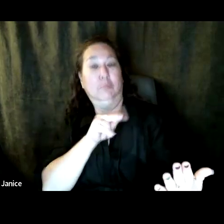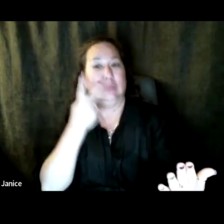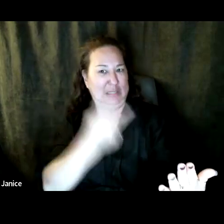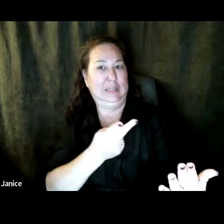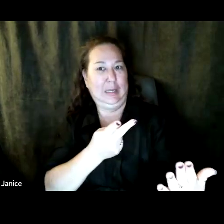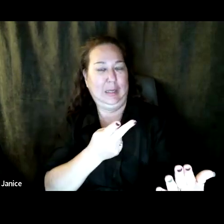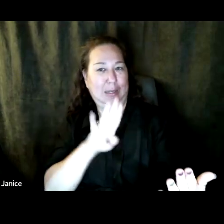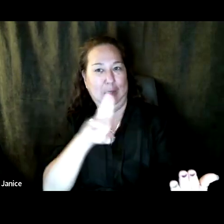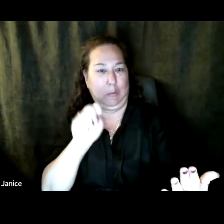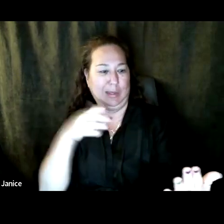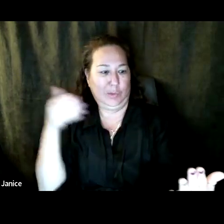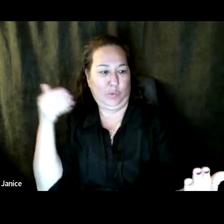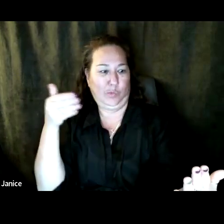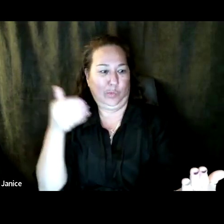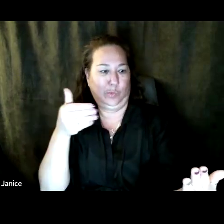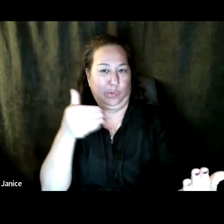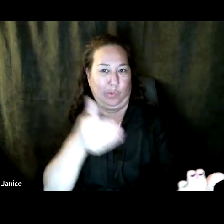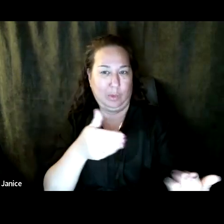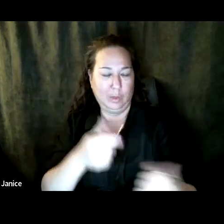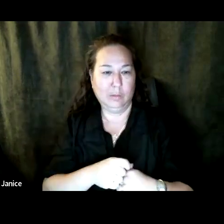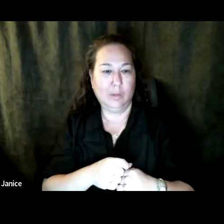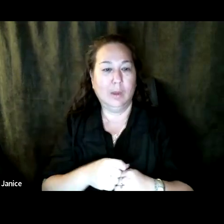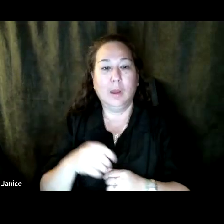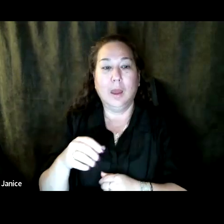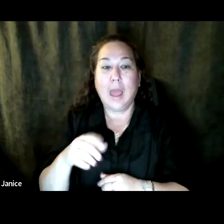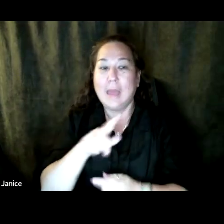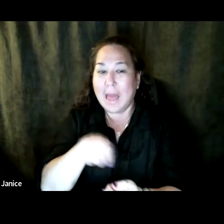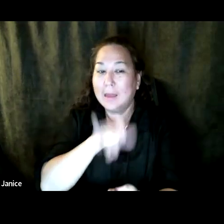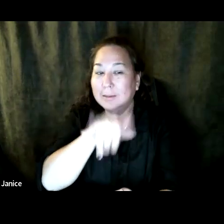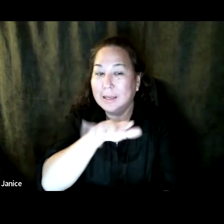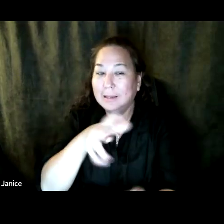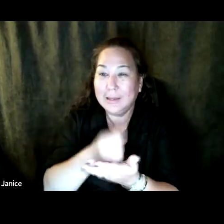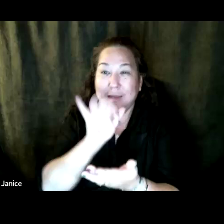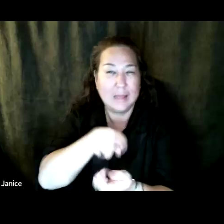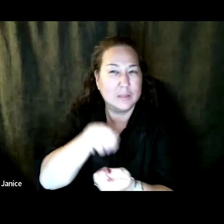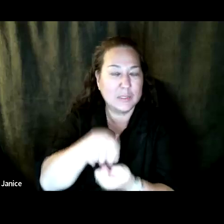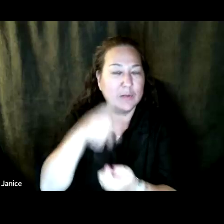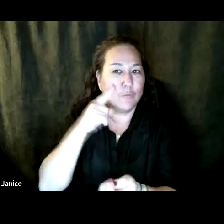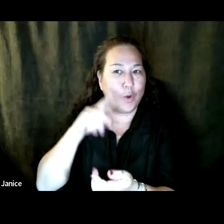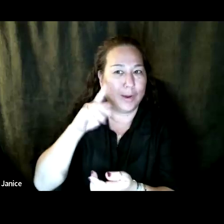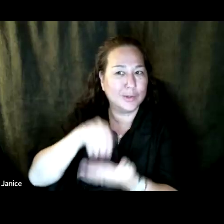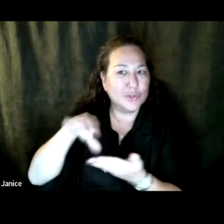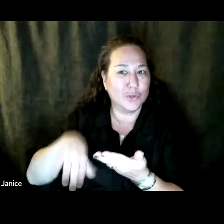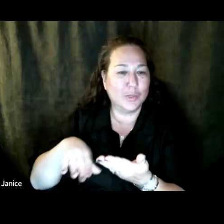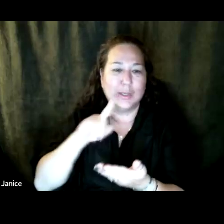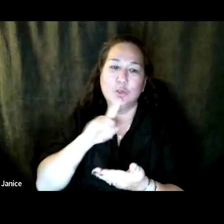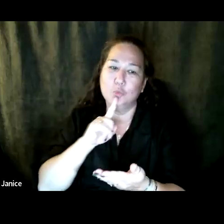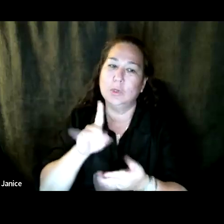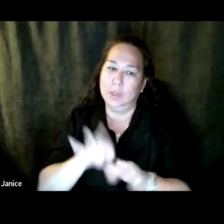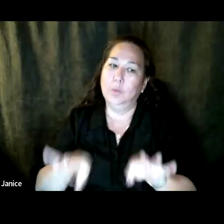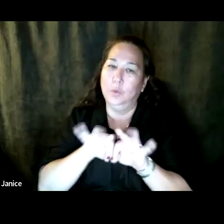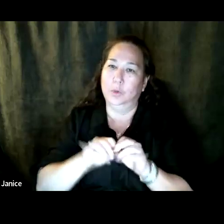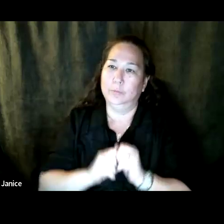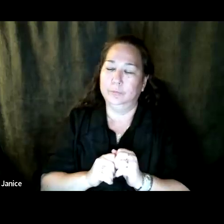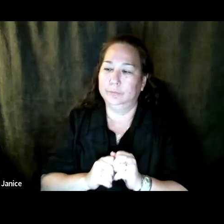please specifics do. on that student and make sure that, for that bus, it's tracking correctly. I appreciate it. I know my time is probably running out. Another thing,